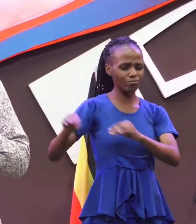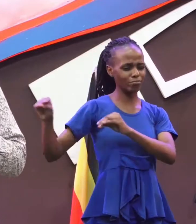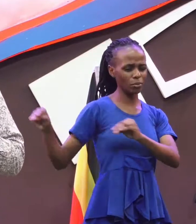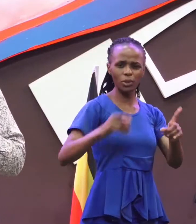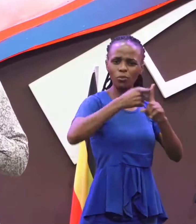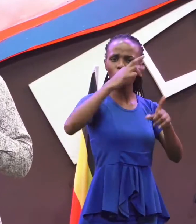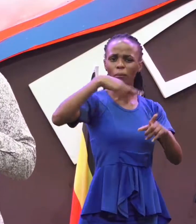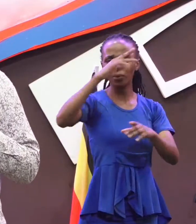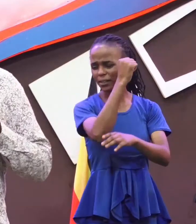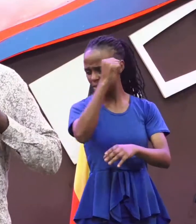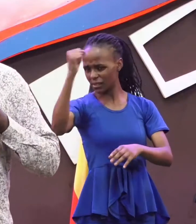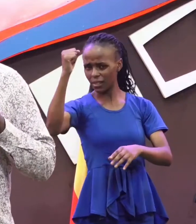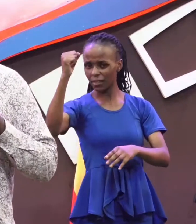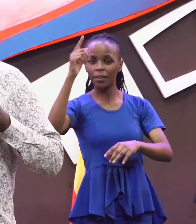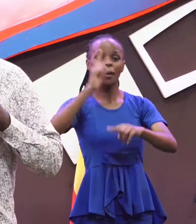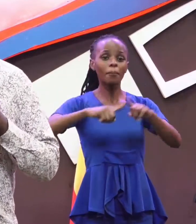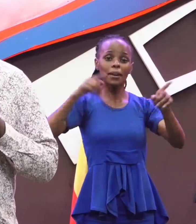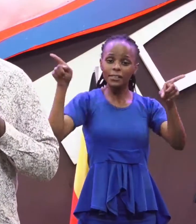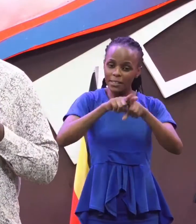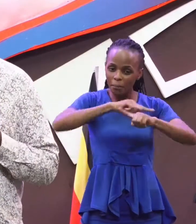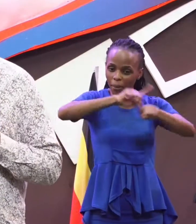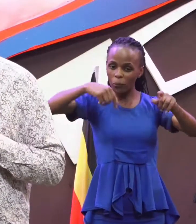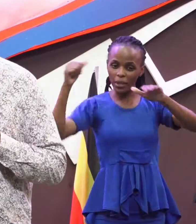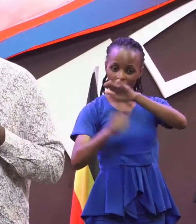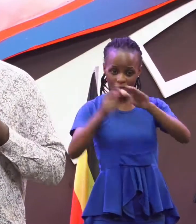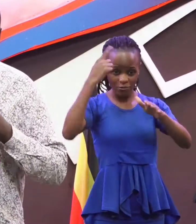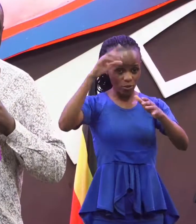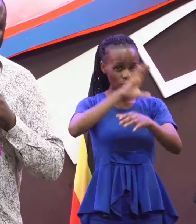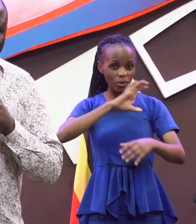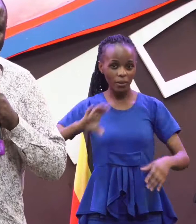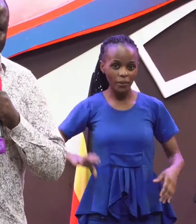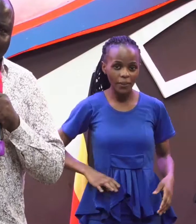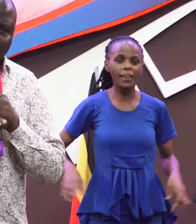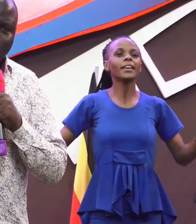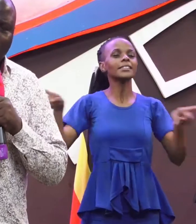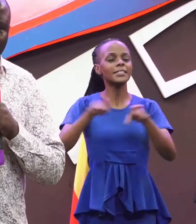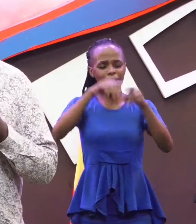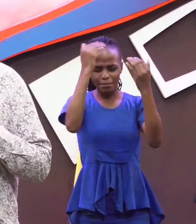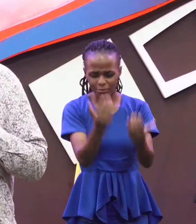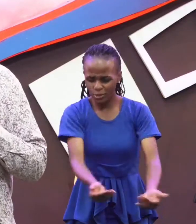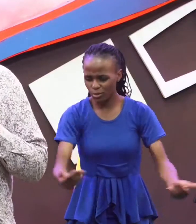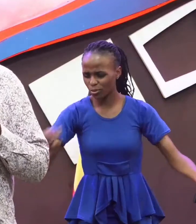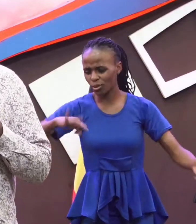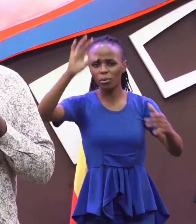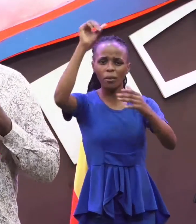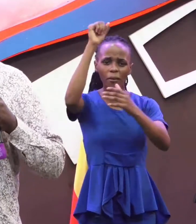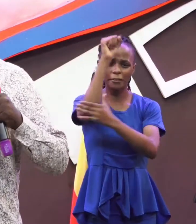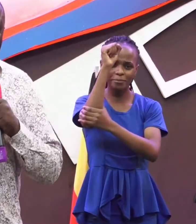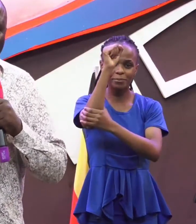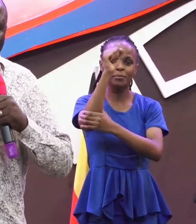you from the side on which you ought to be. But as we belong to Christ, and we are Abraham's